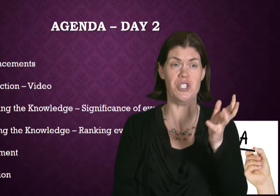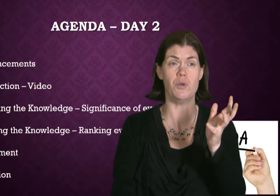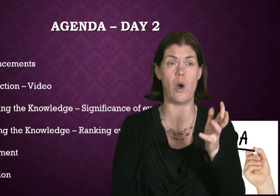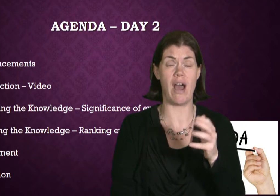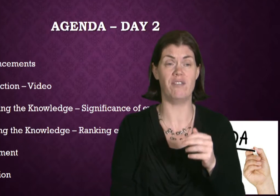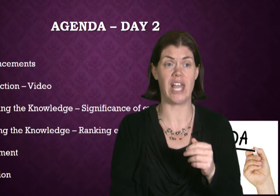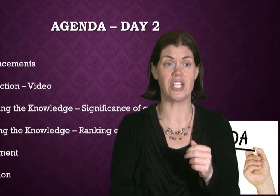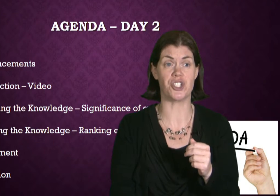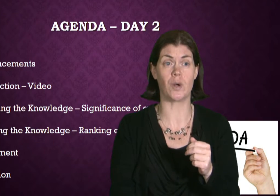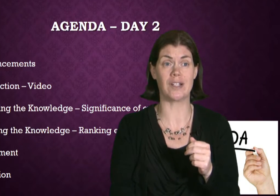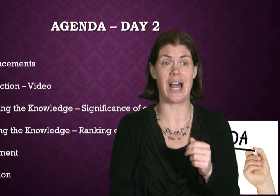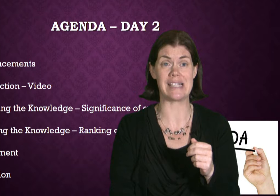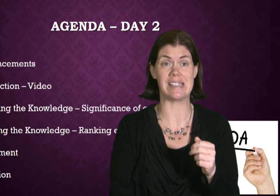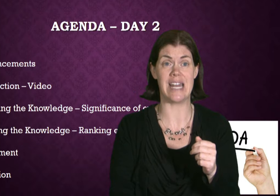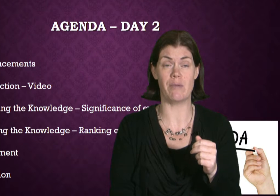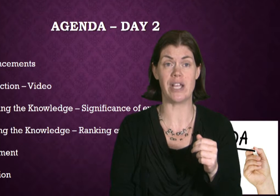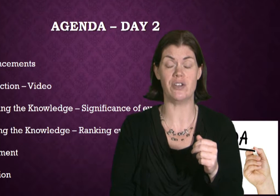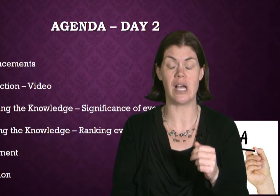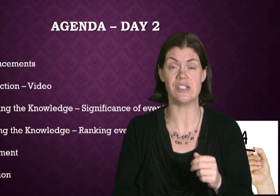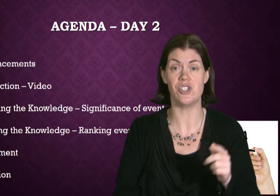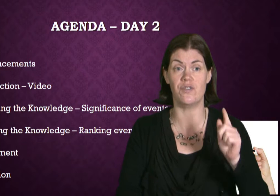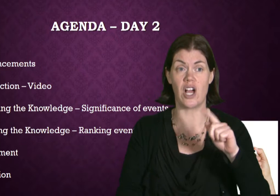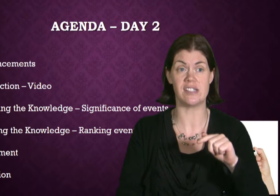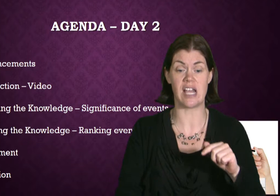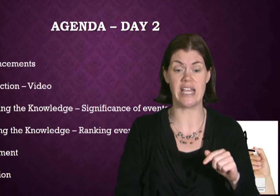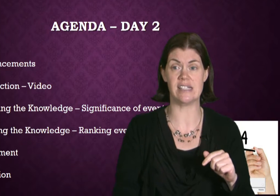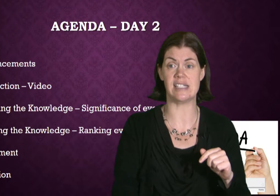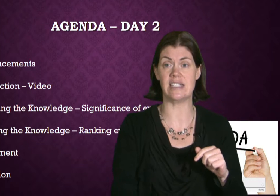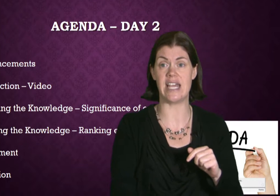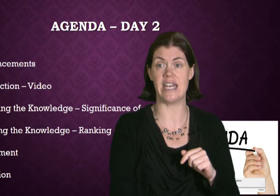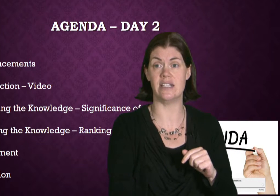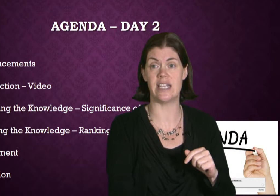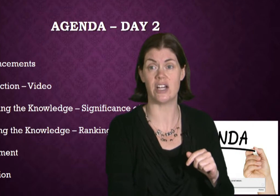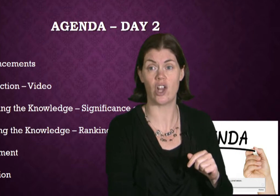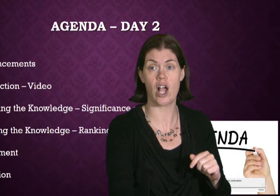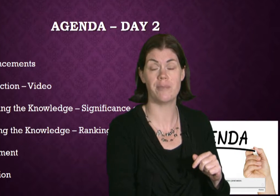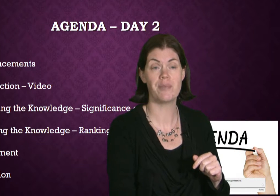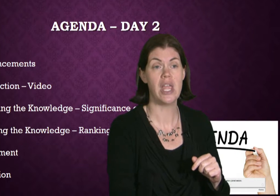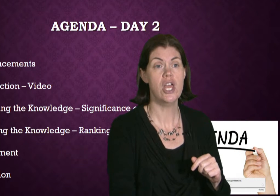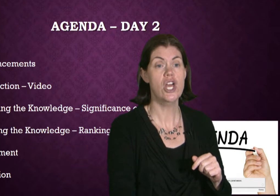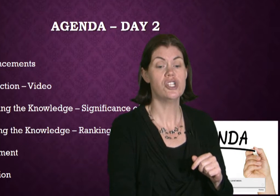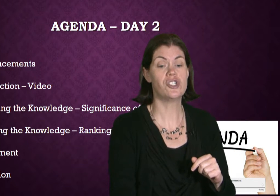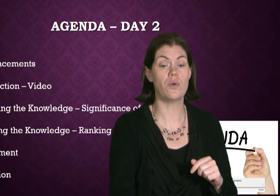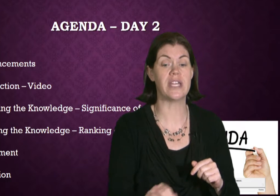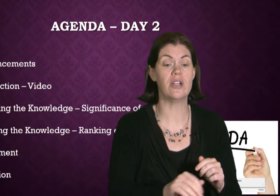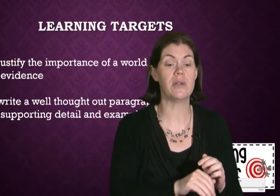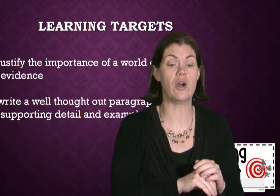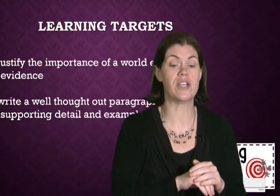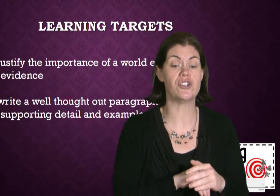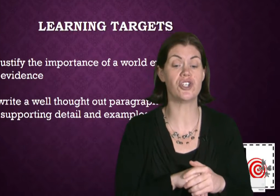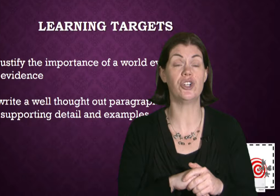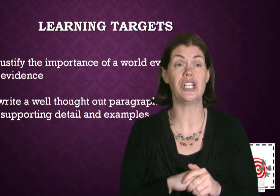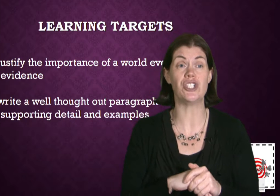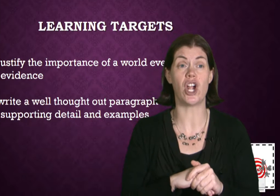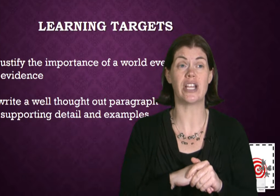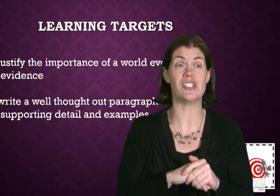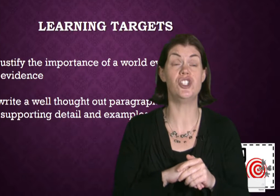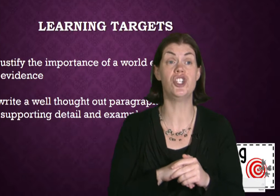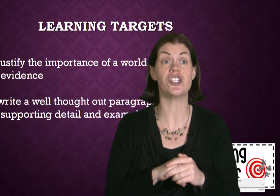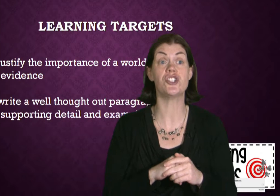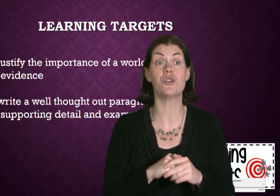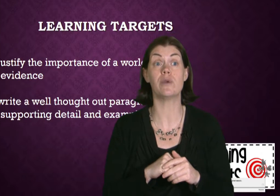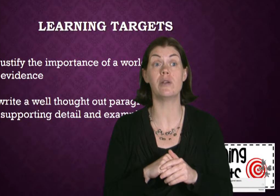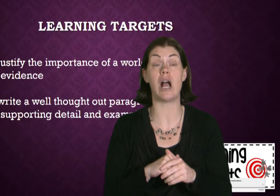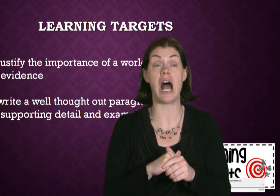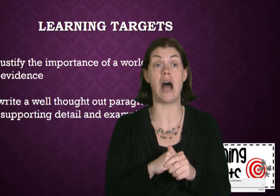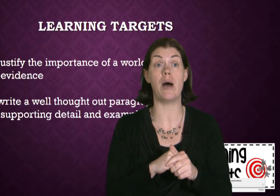since we do have like a short class today, right, you guys? You've got science at 10 o'clock. So here we go. Here's your learning and targets,